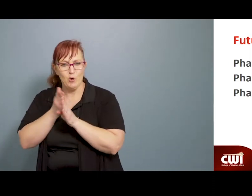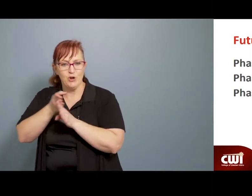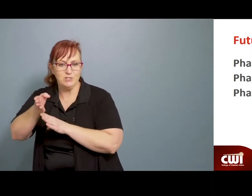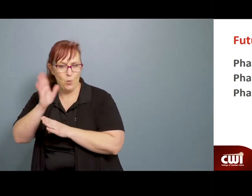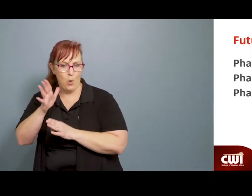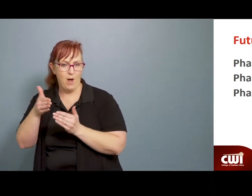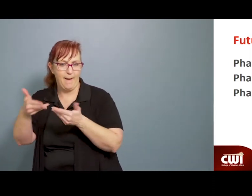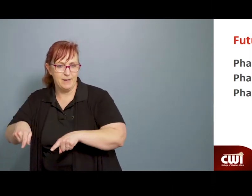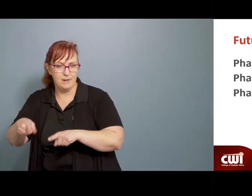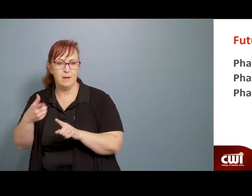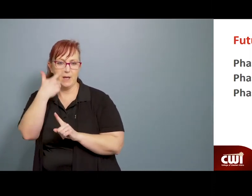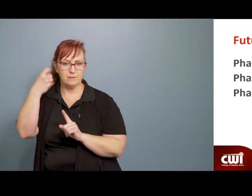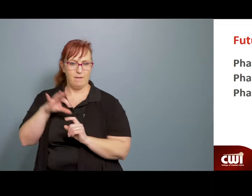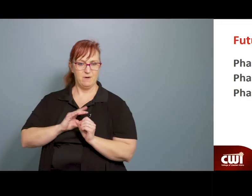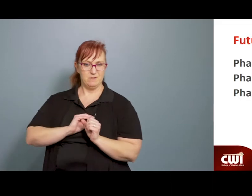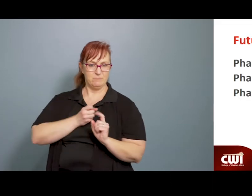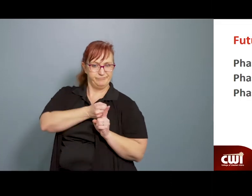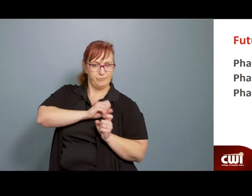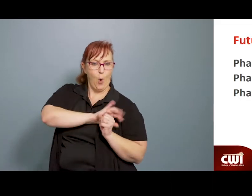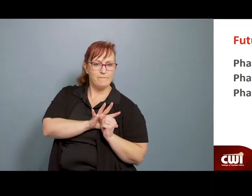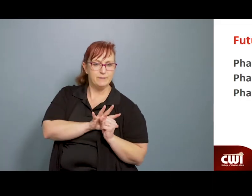this pandemic?